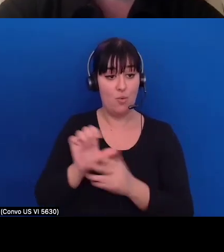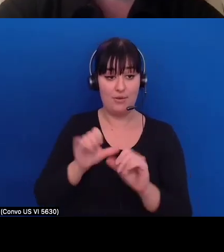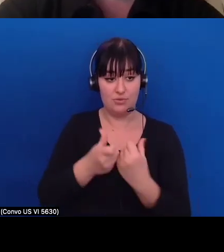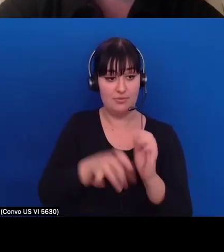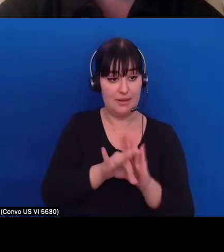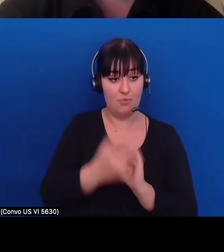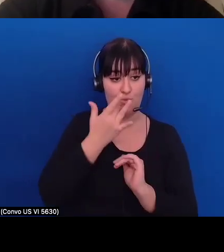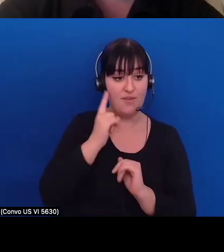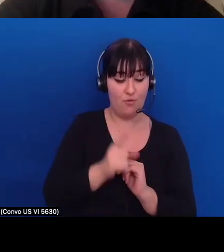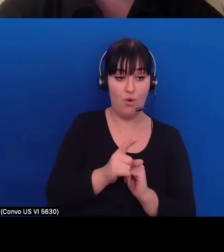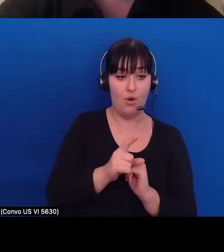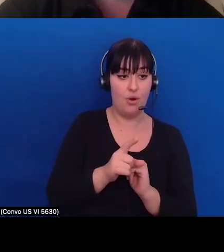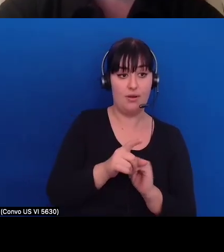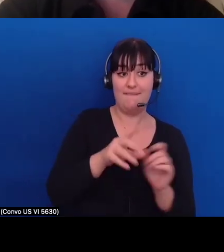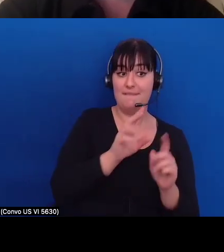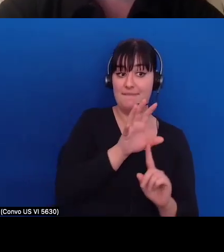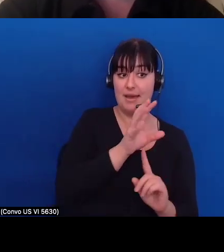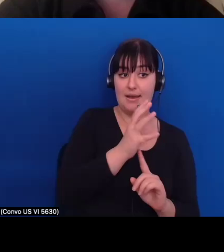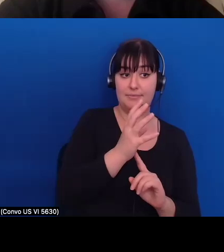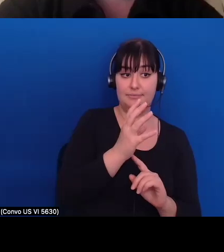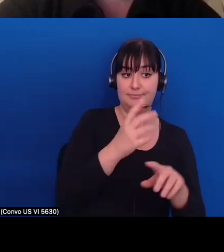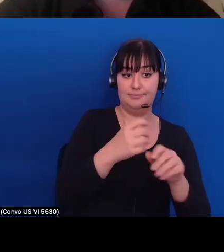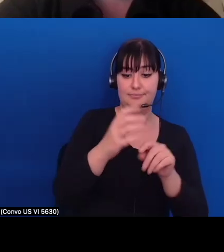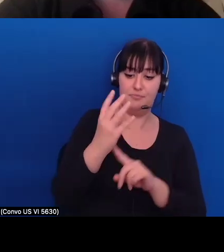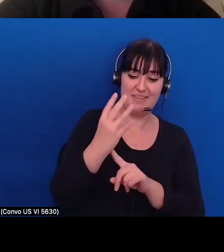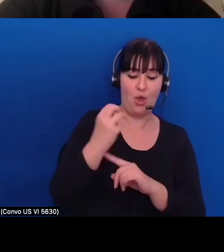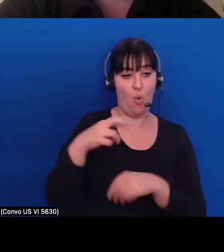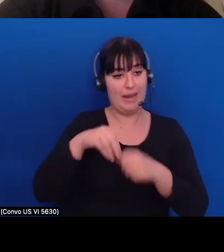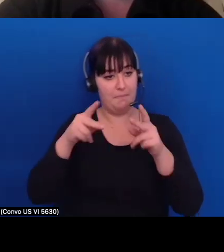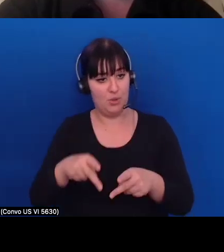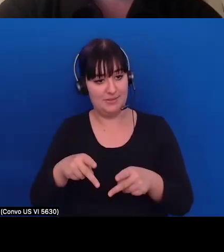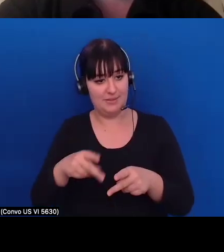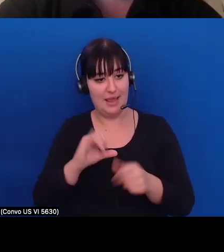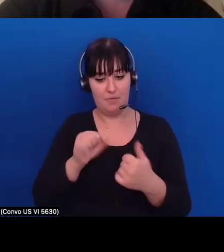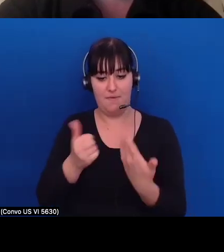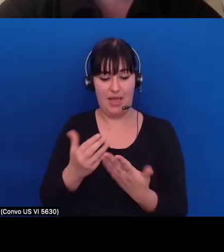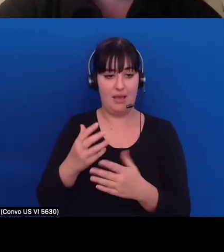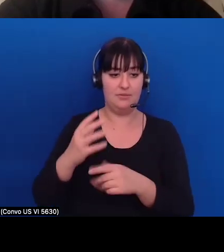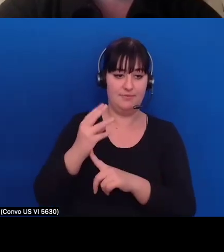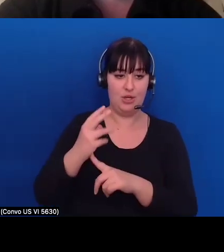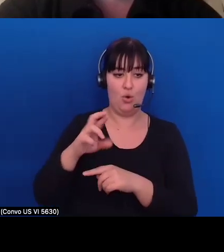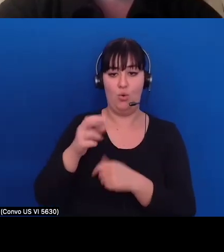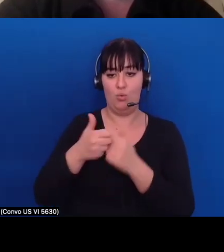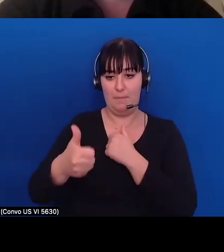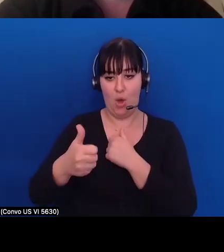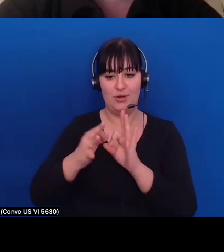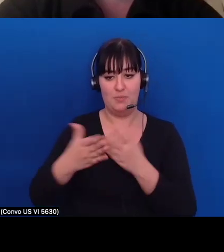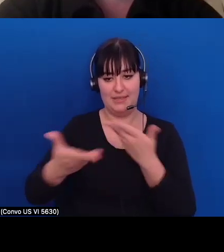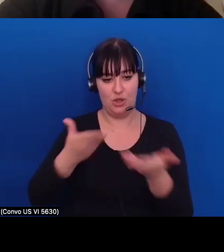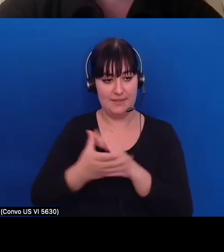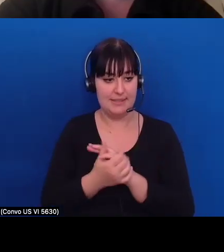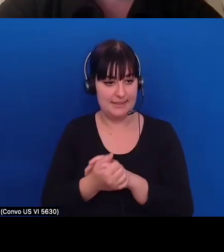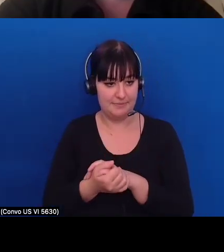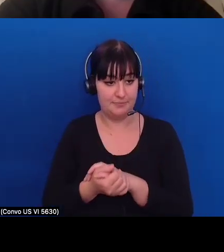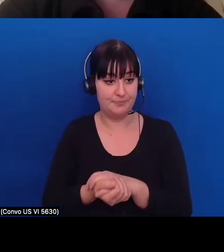or in-person interpreting services, and to provide video remote interpreting services. The